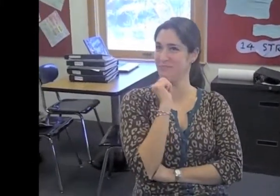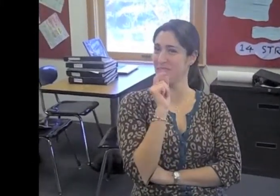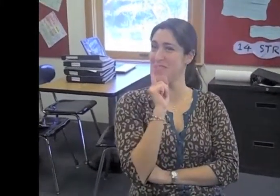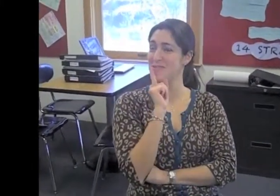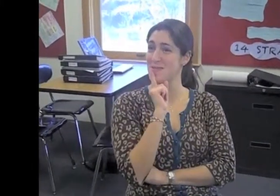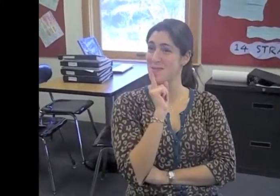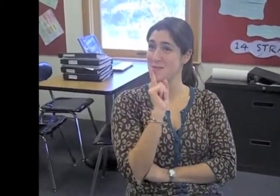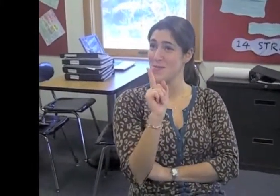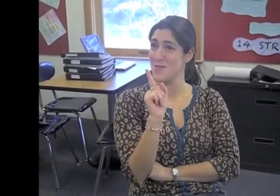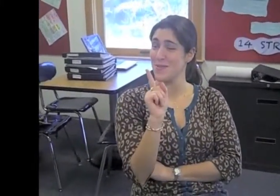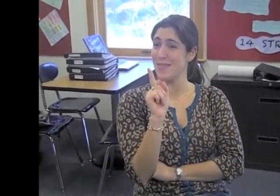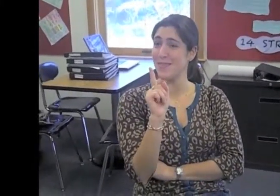Uh, I'm not sure.